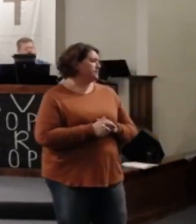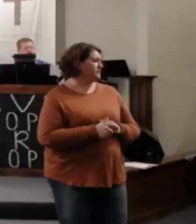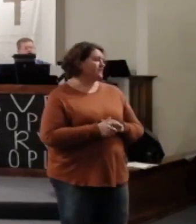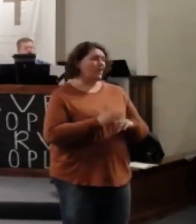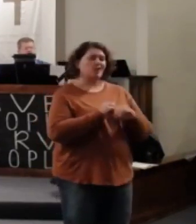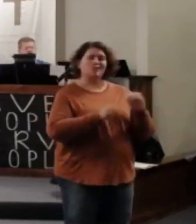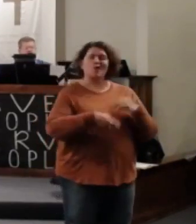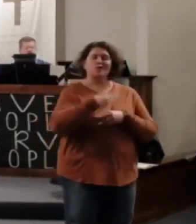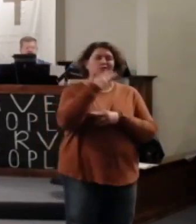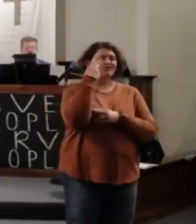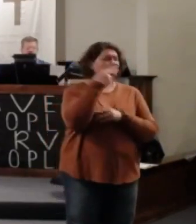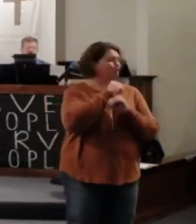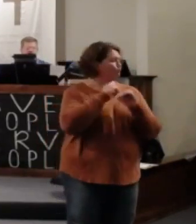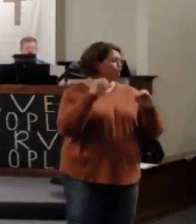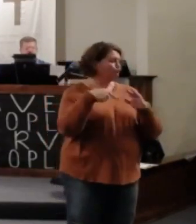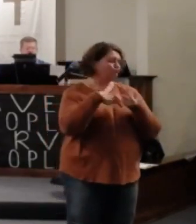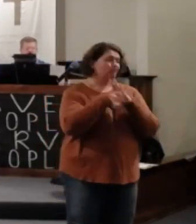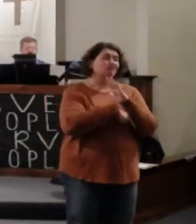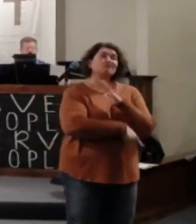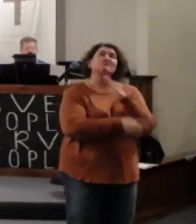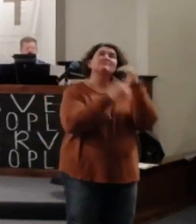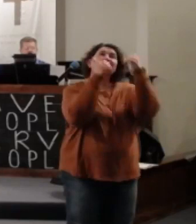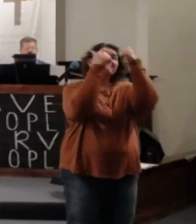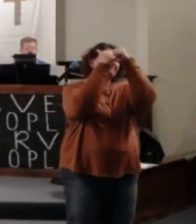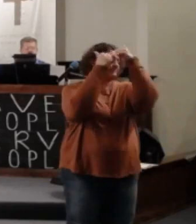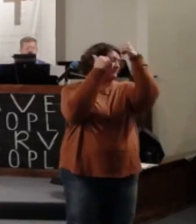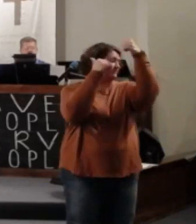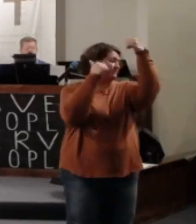No height or depth can